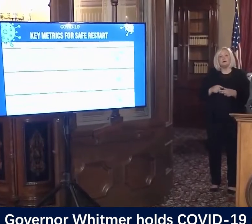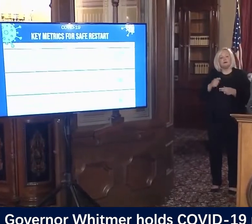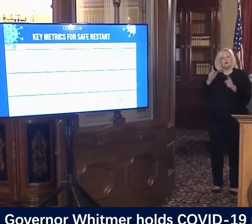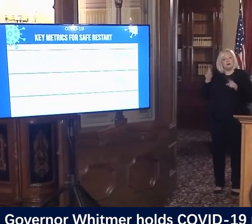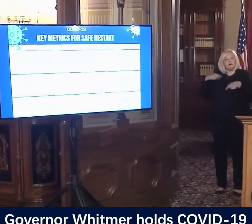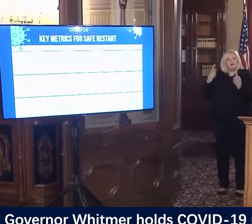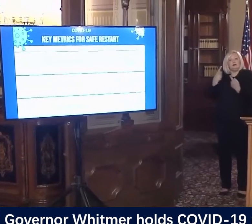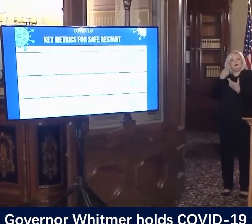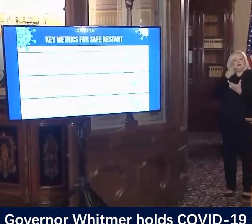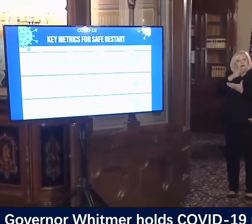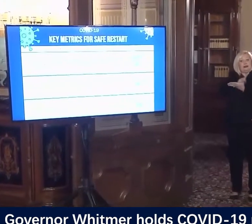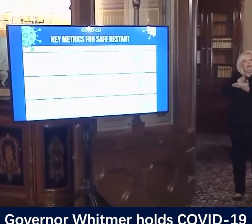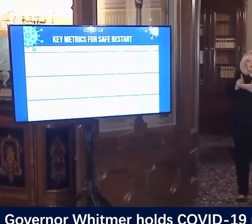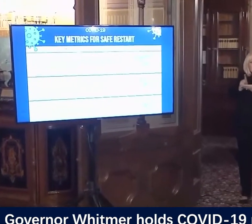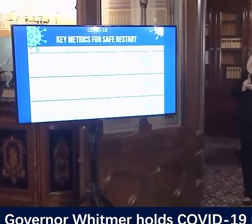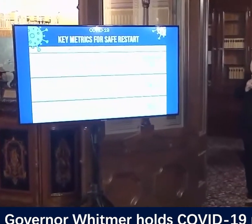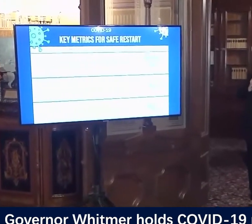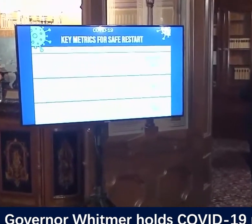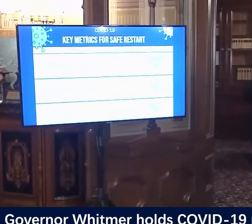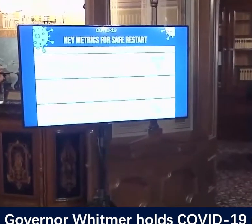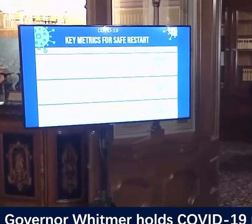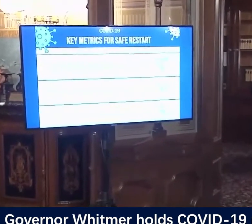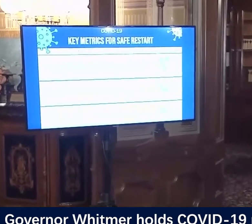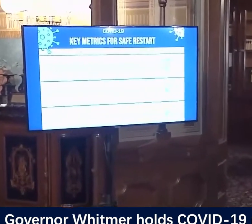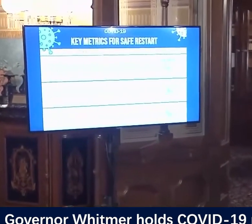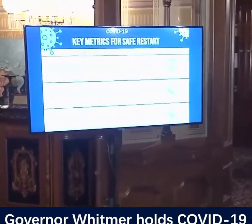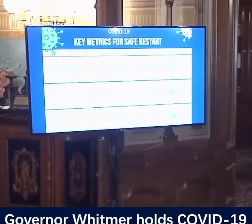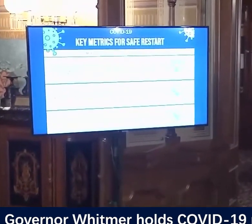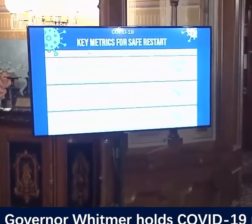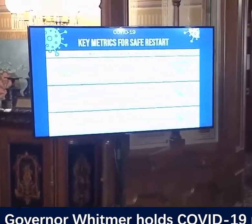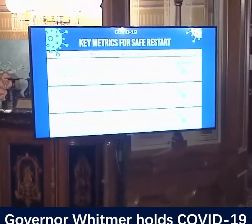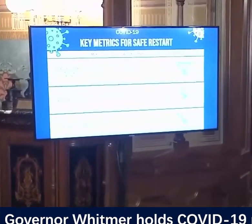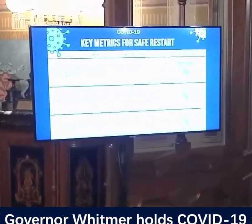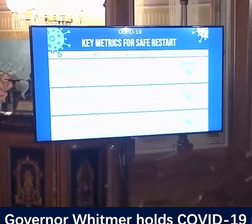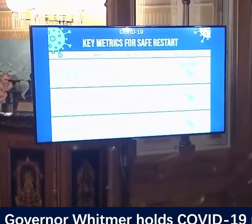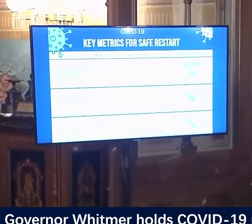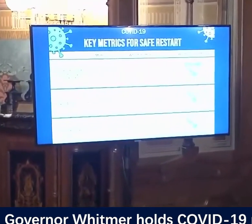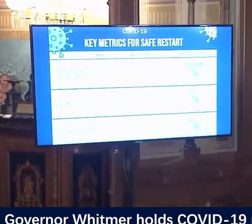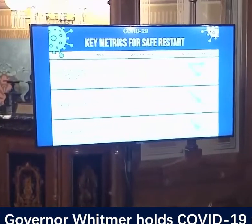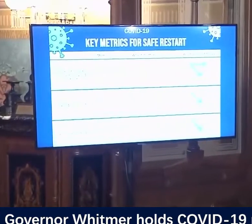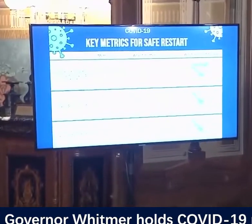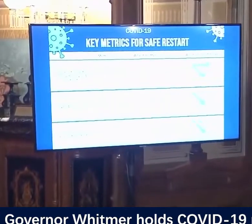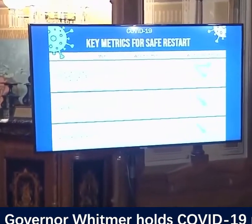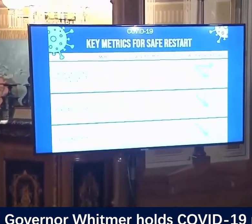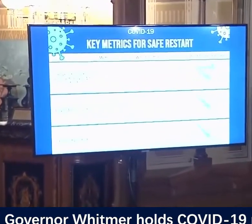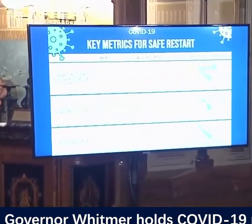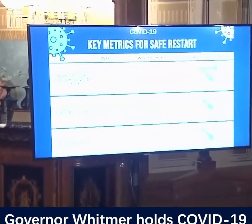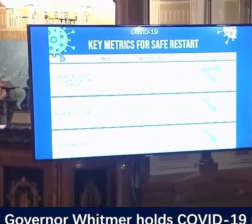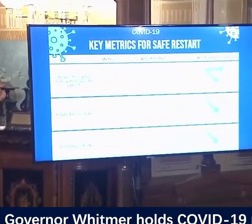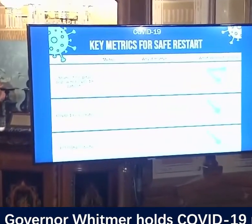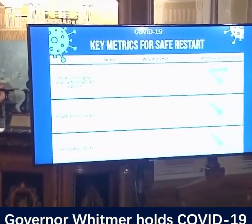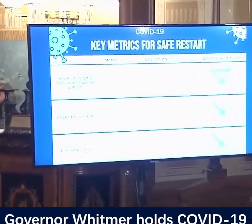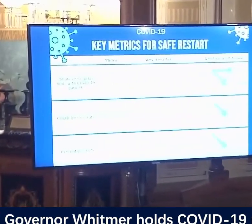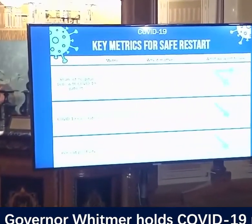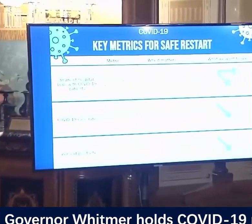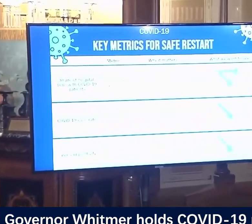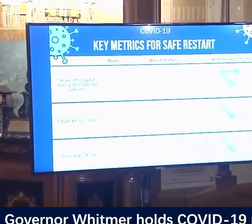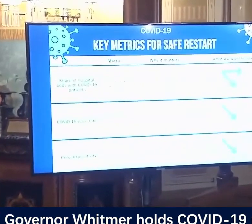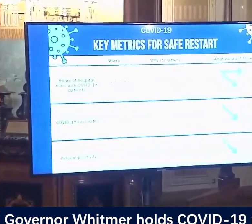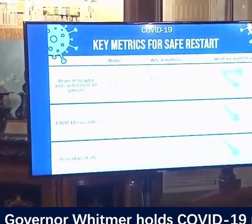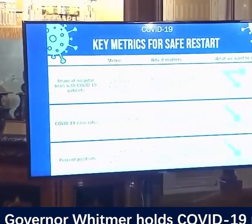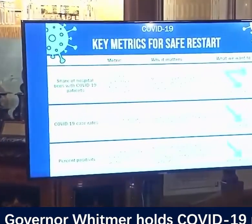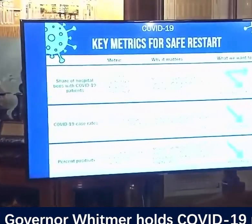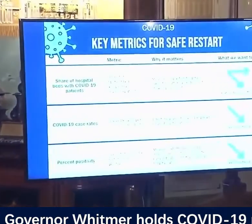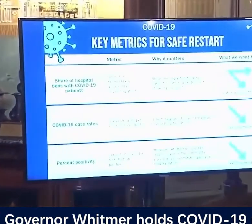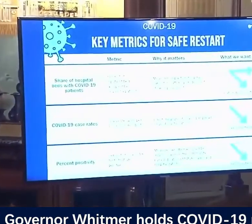week, and that's good. We want to see continued progress. We'll consult with Michigan hospital leaders as we consider this